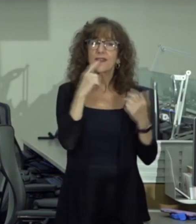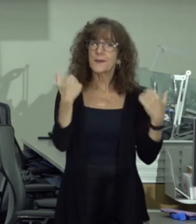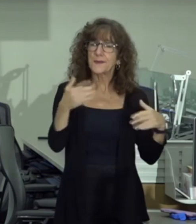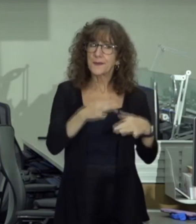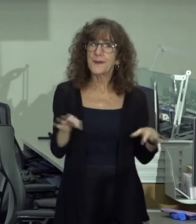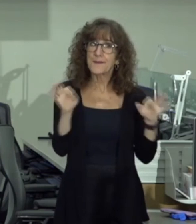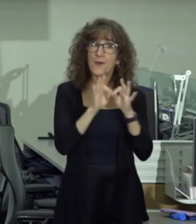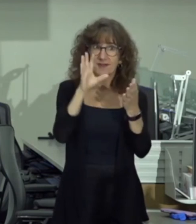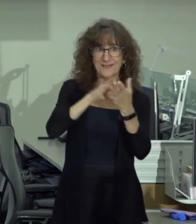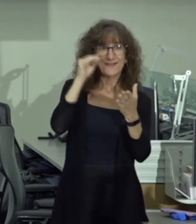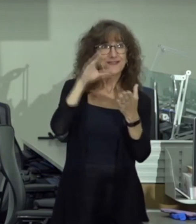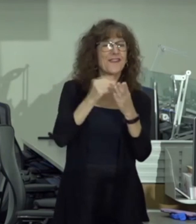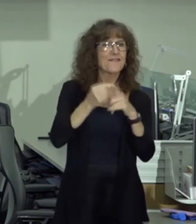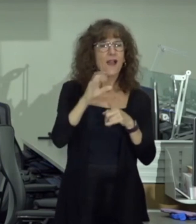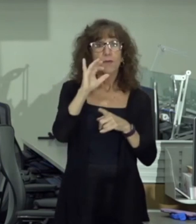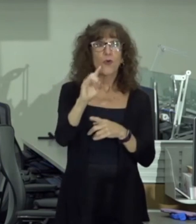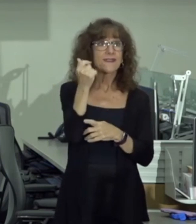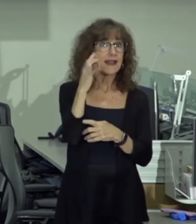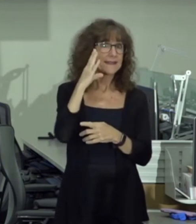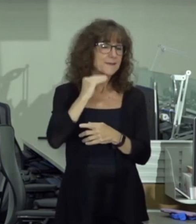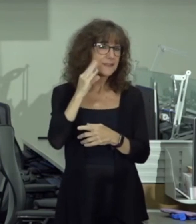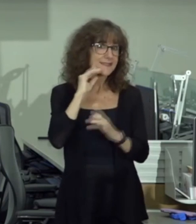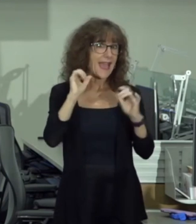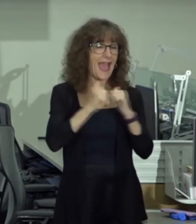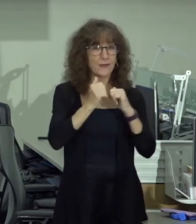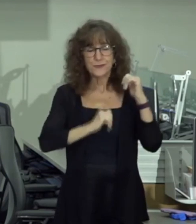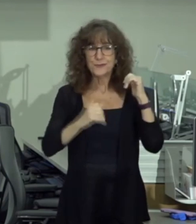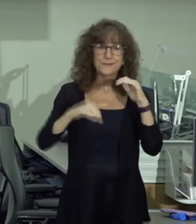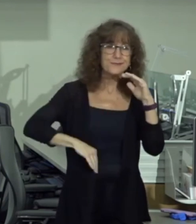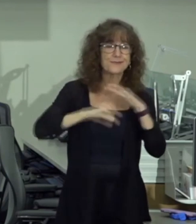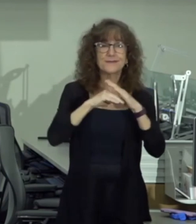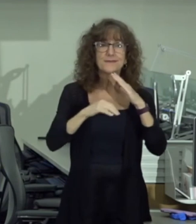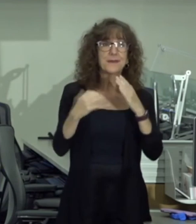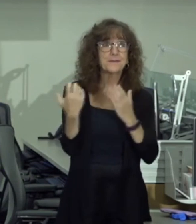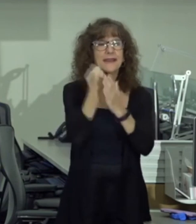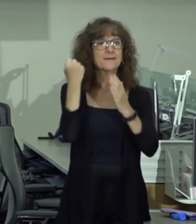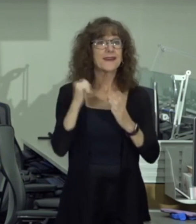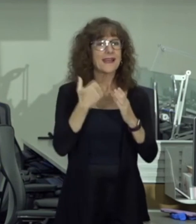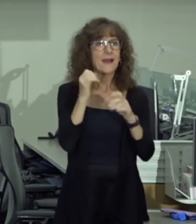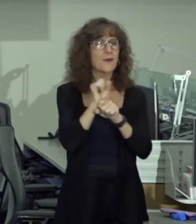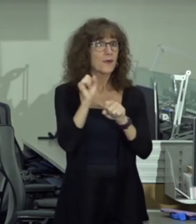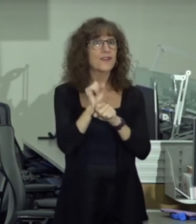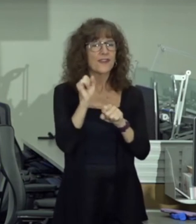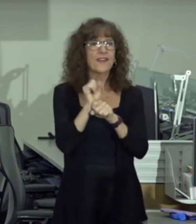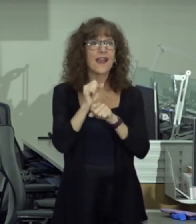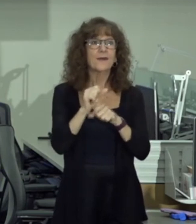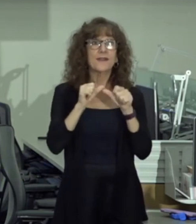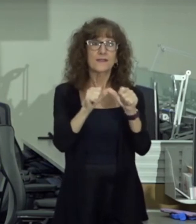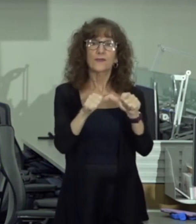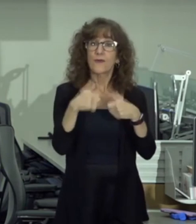valuable takeaways from the COVID-19 experience about how to maximize efficiencies, and we will continue to provide the services